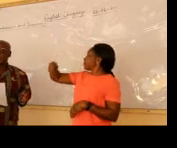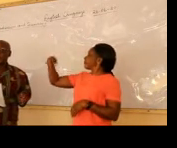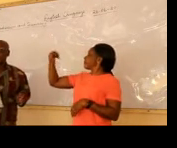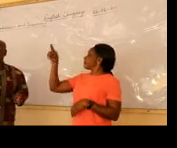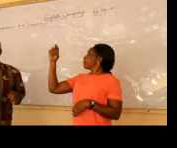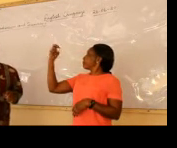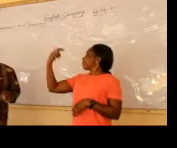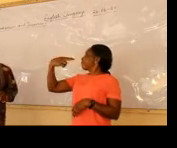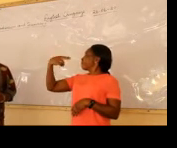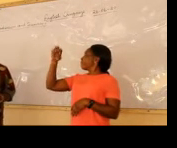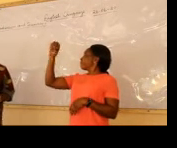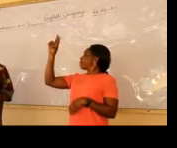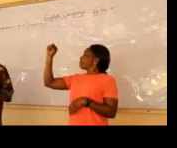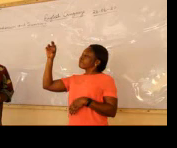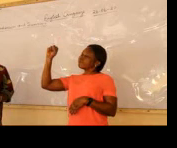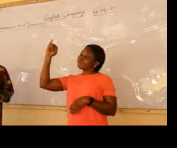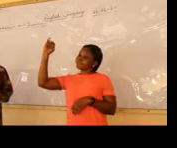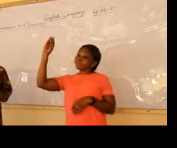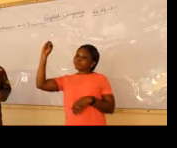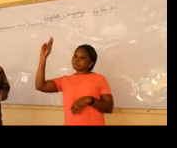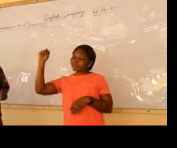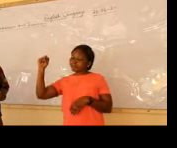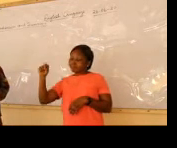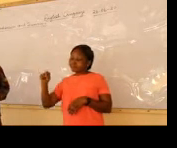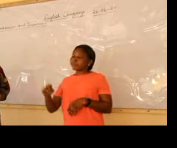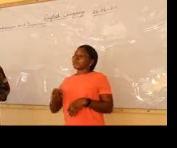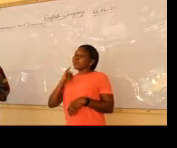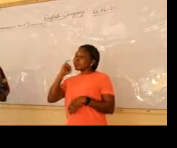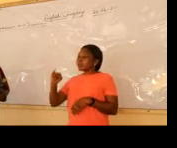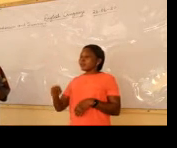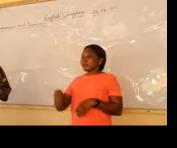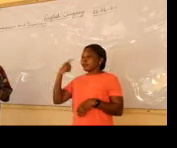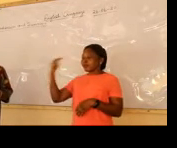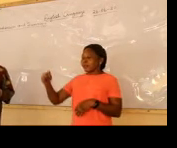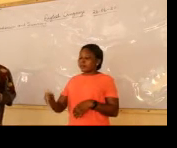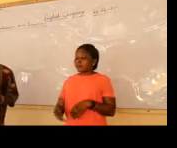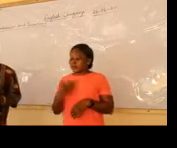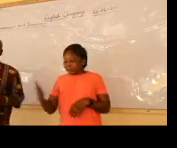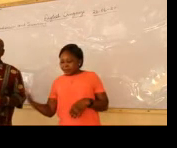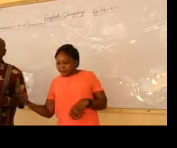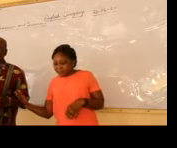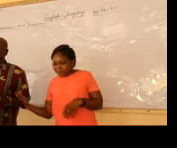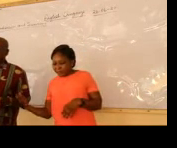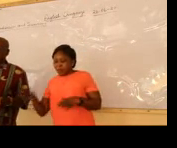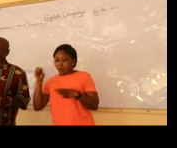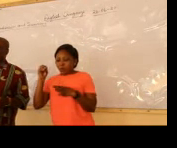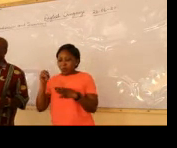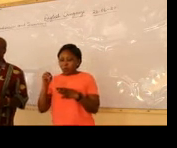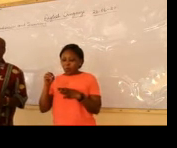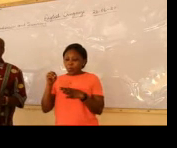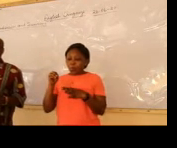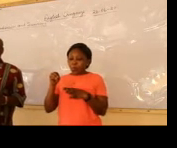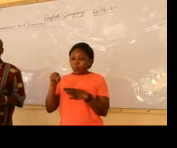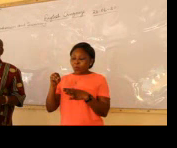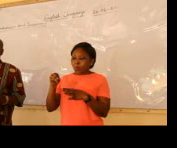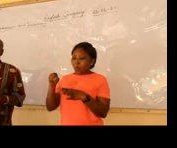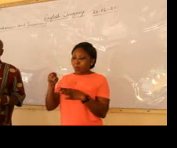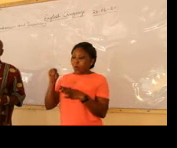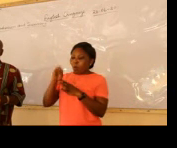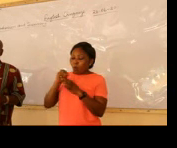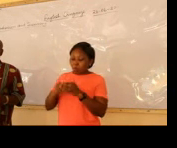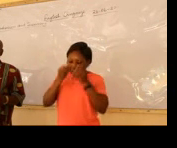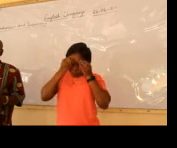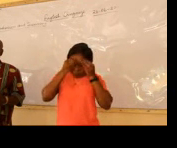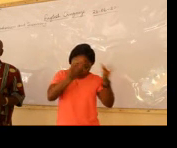involves the extraction of items of information from